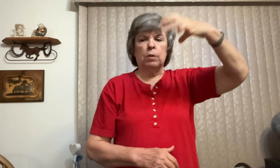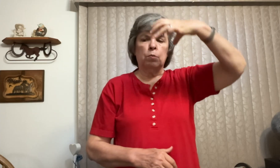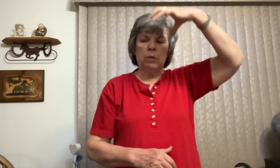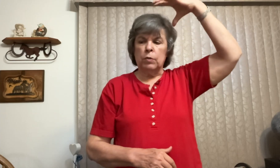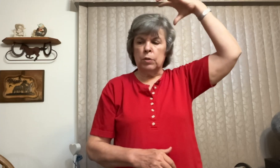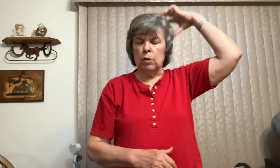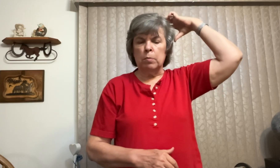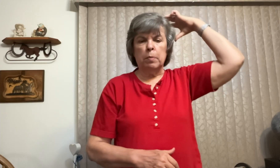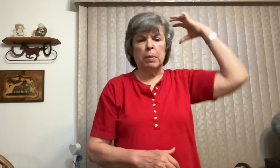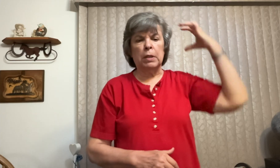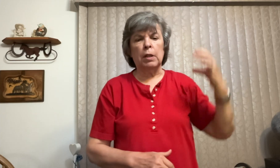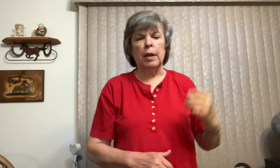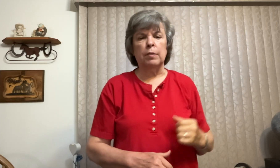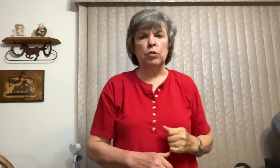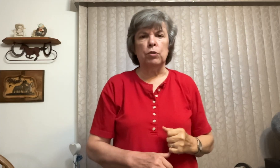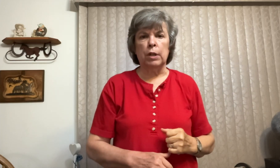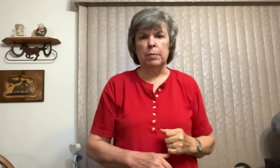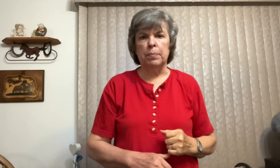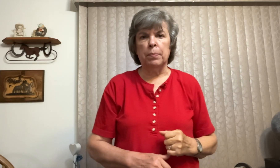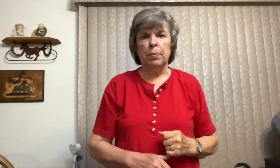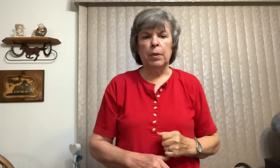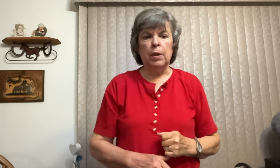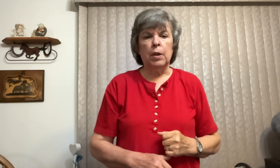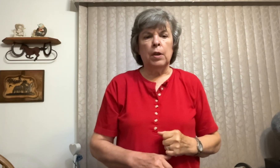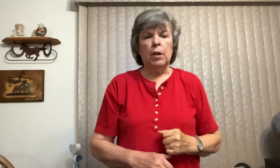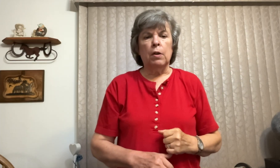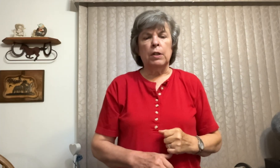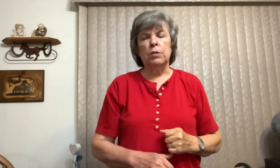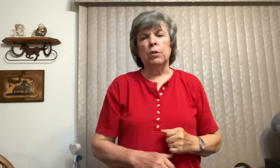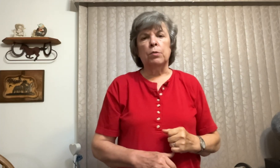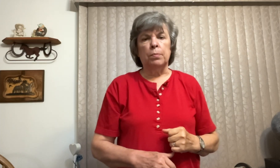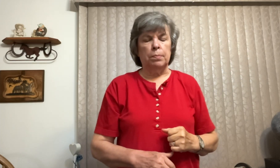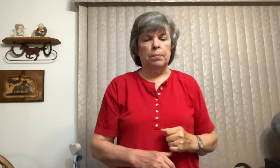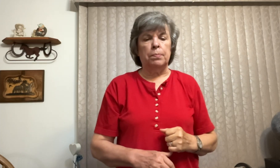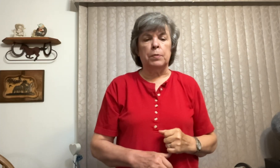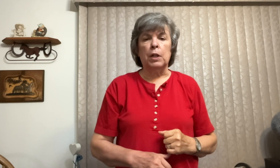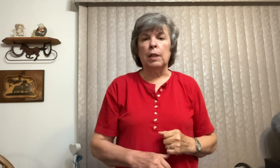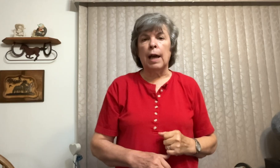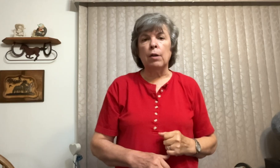we have a song about the Lion of Judah. All right, so clouds.